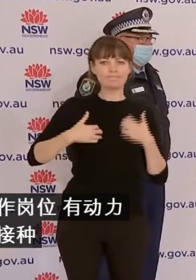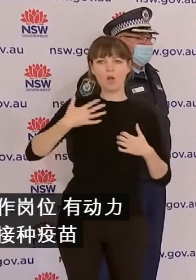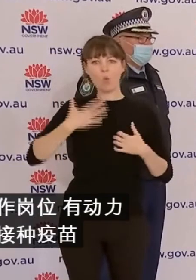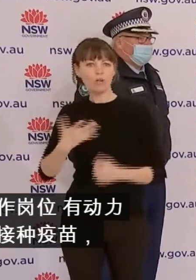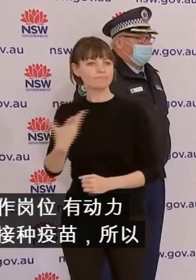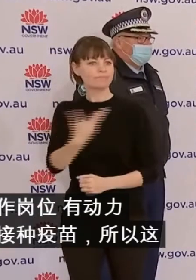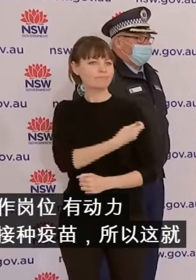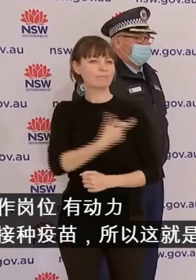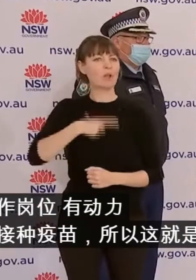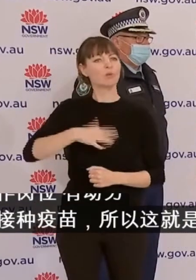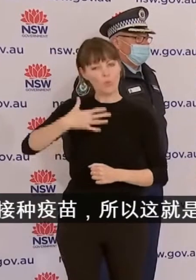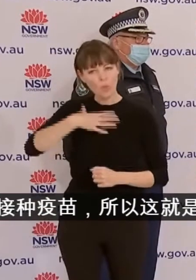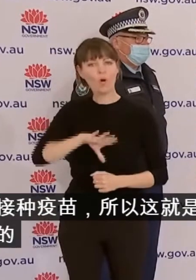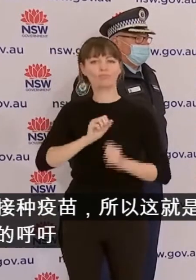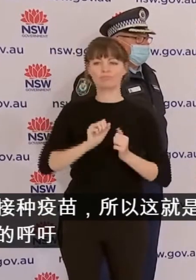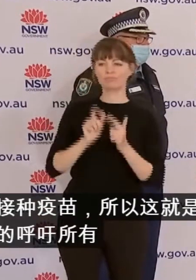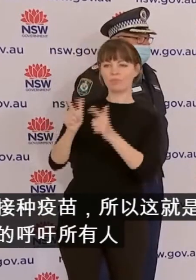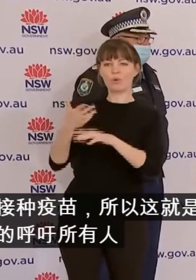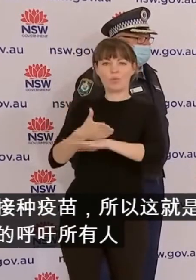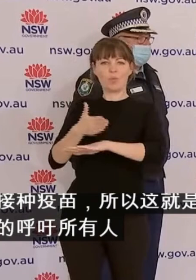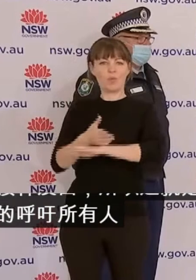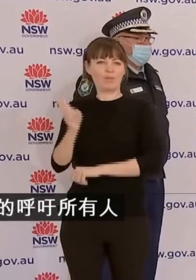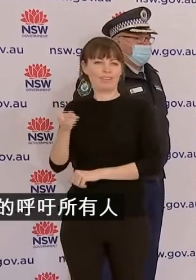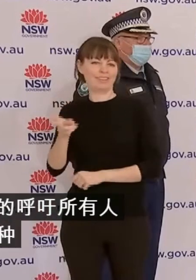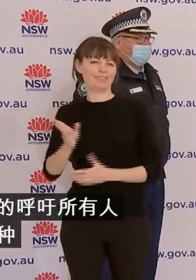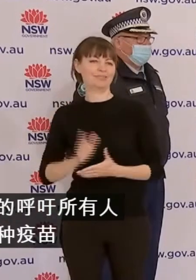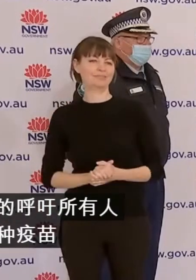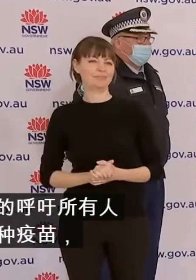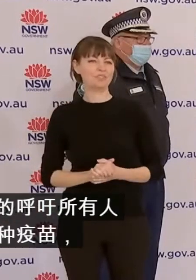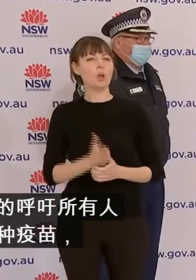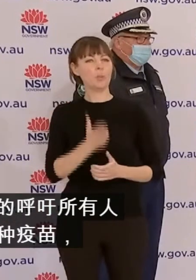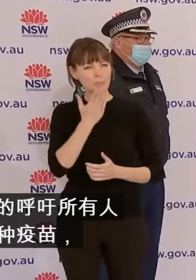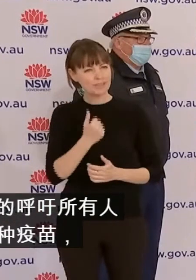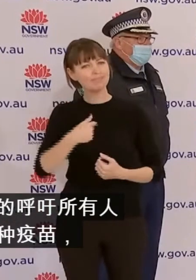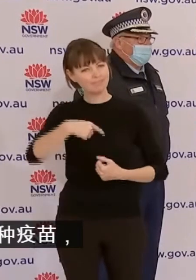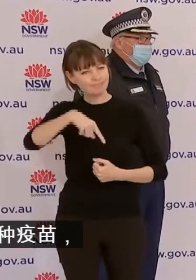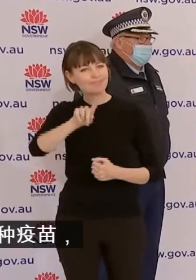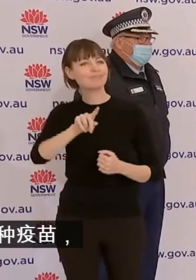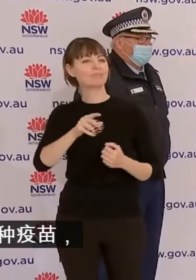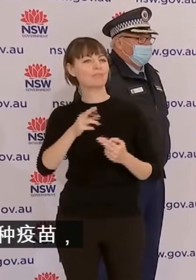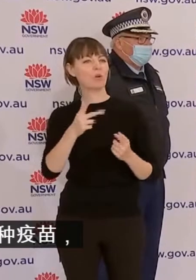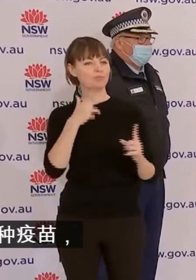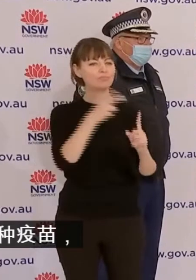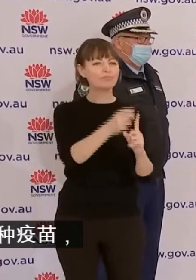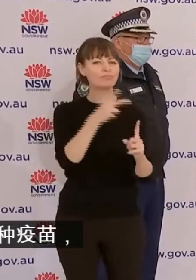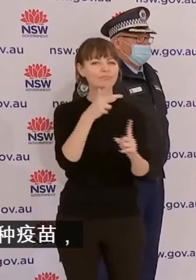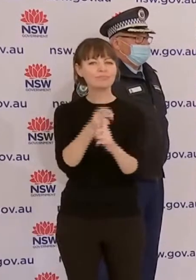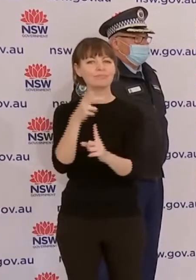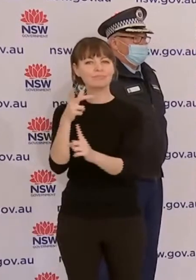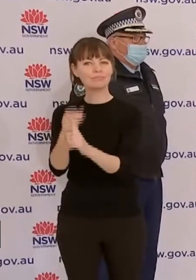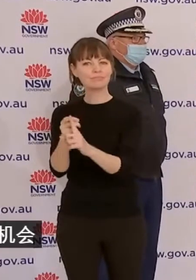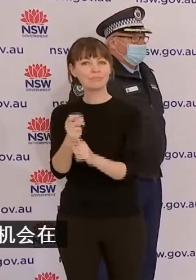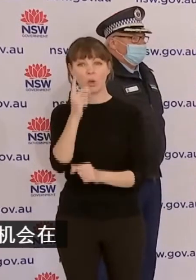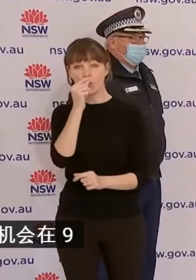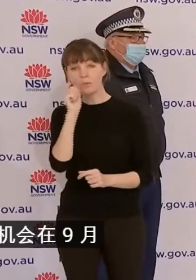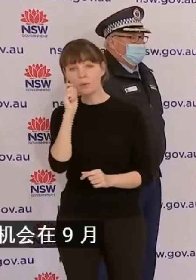forward and get the vaccine. So that's why I'm really calling out to everybody to saying, please get vaccinated, because there could be opportunities, there